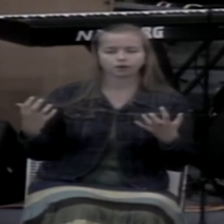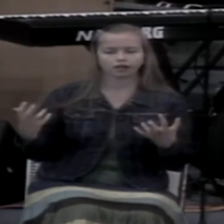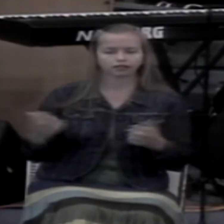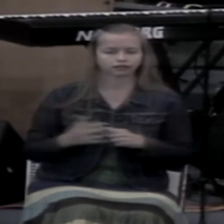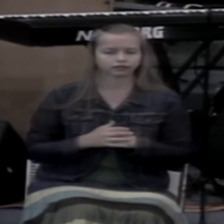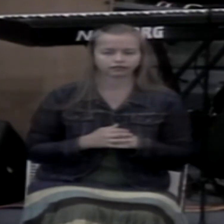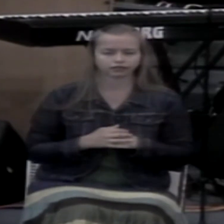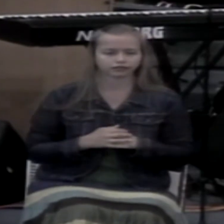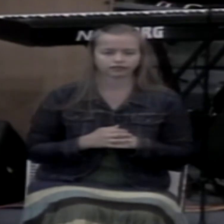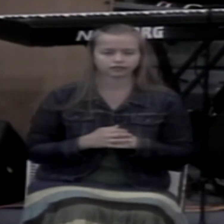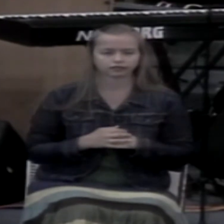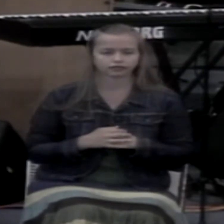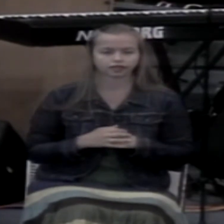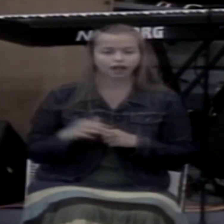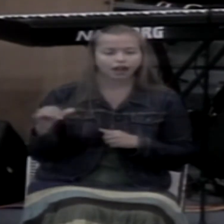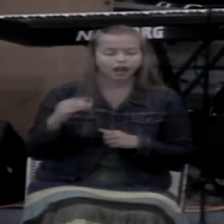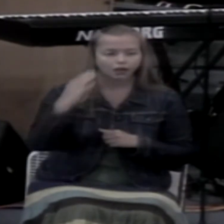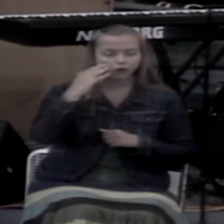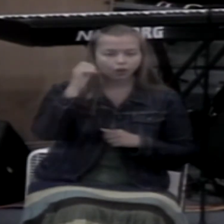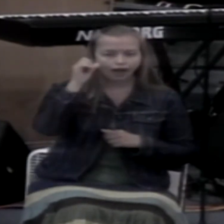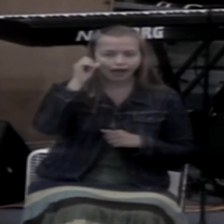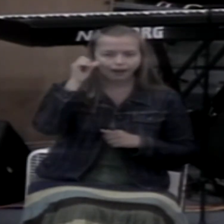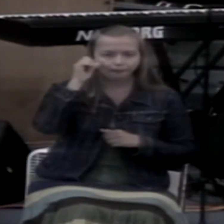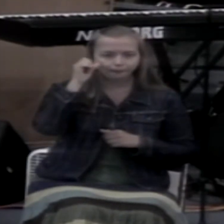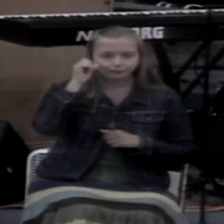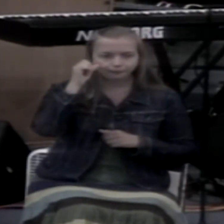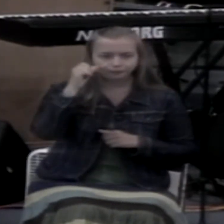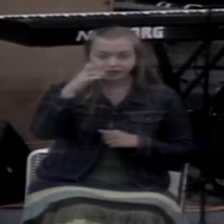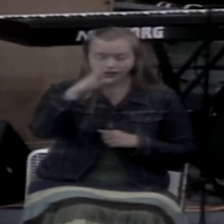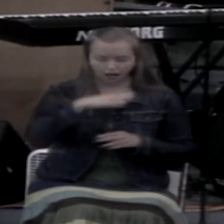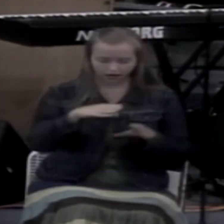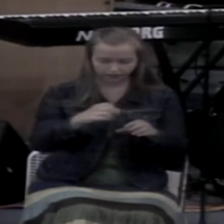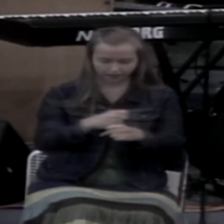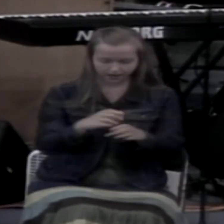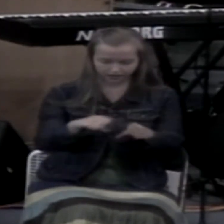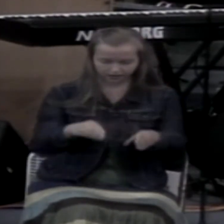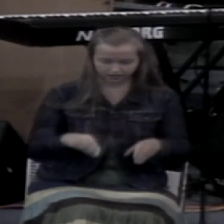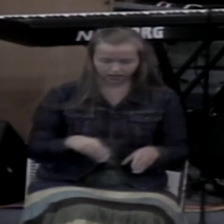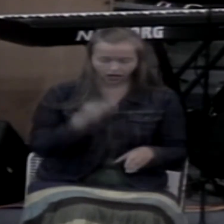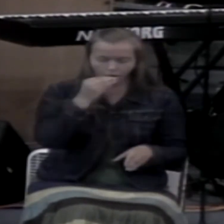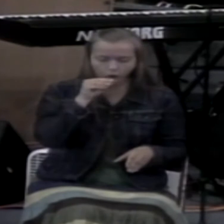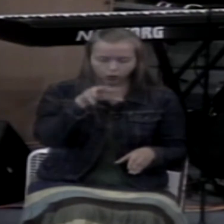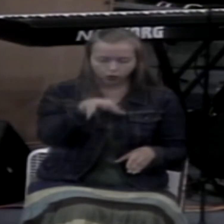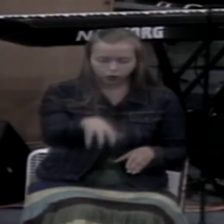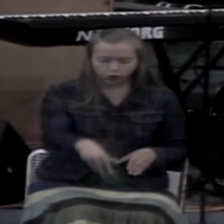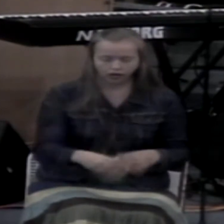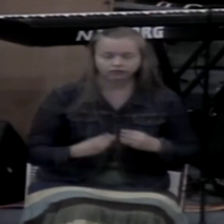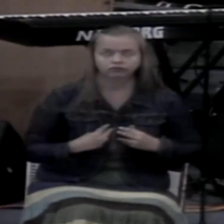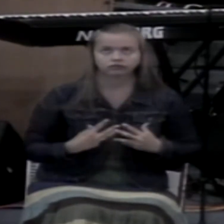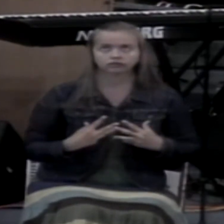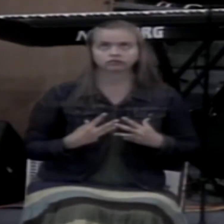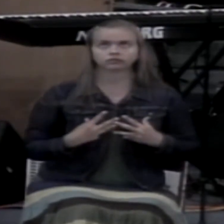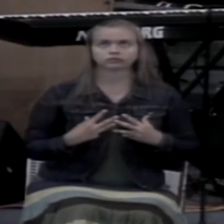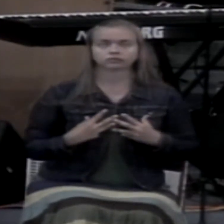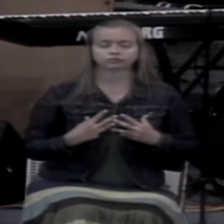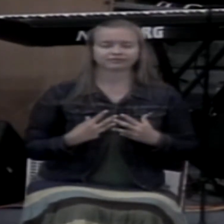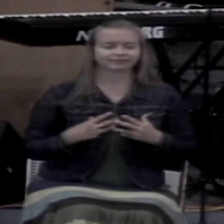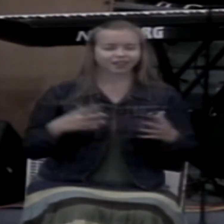to he's got his Father's life in him. he's just, man, that made me feel